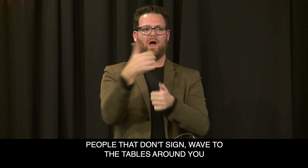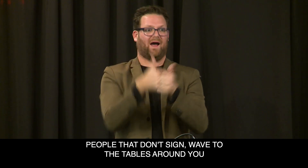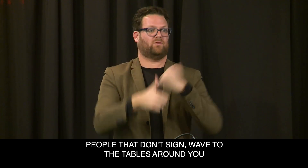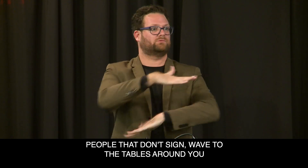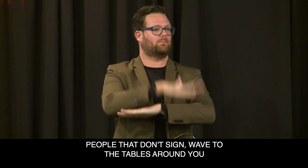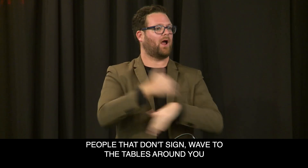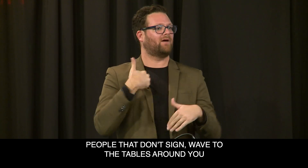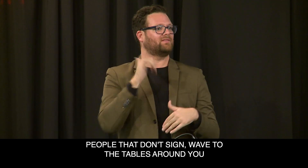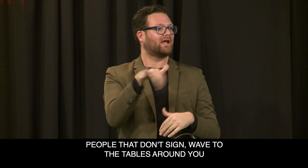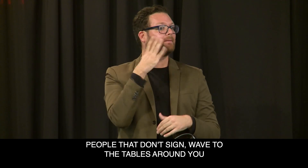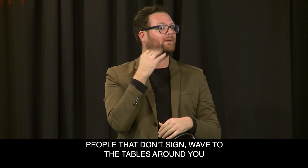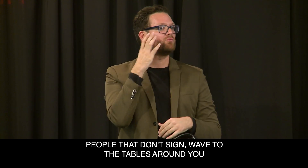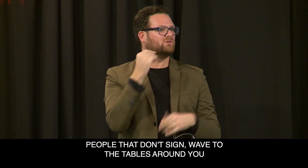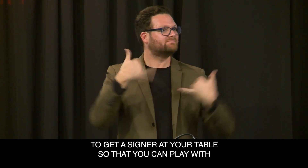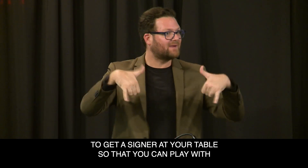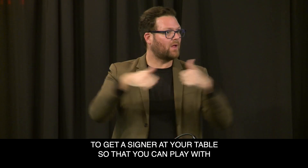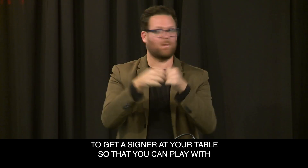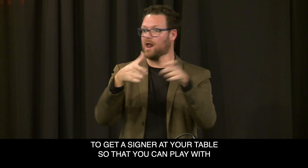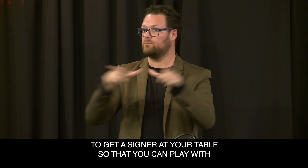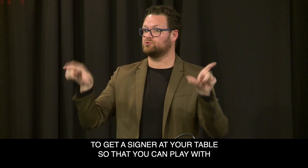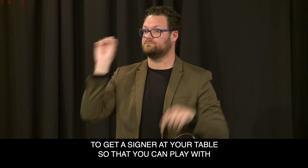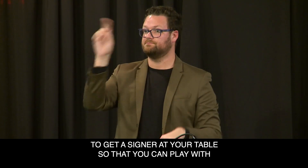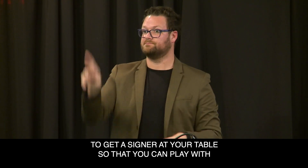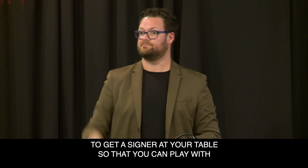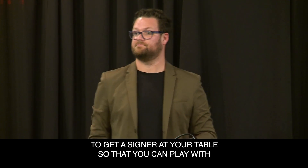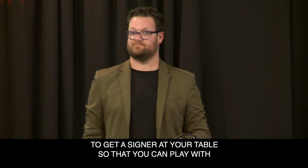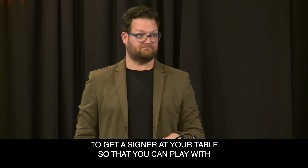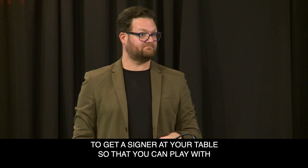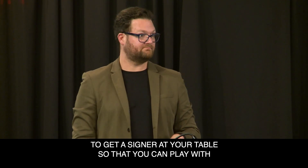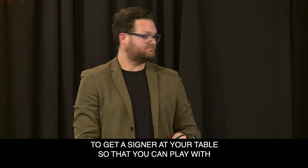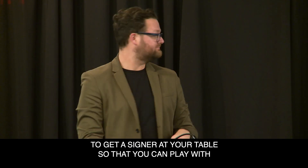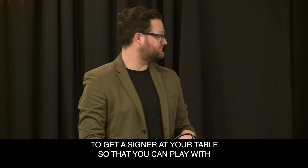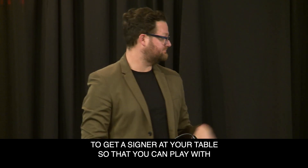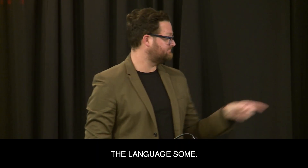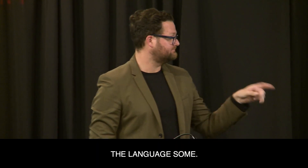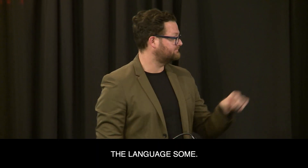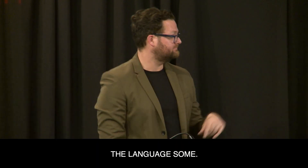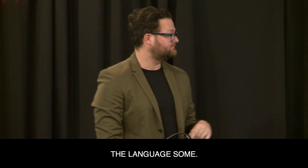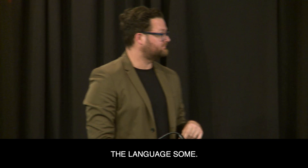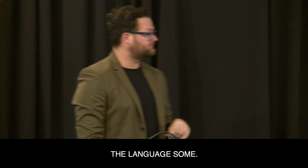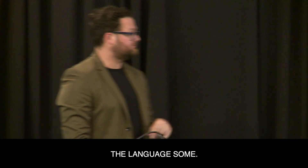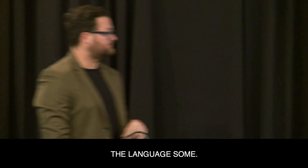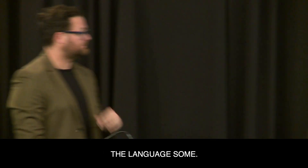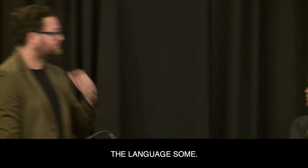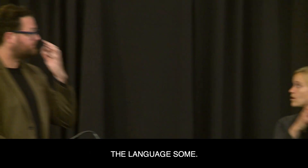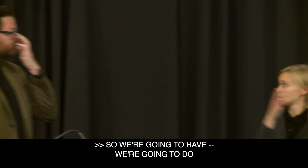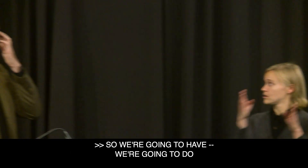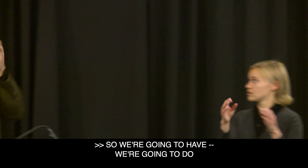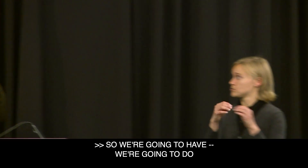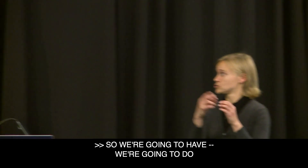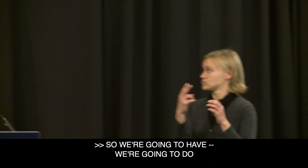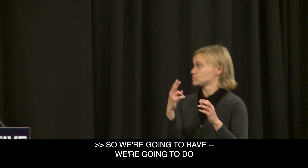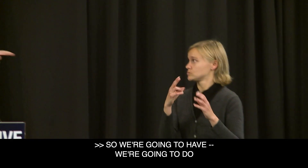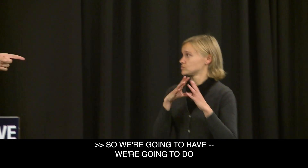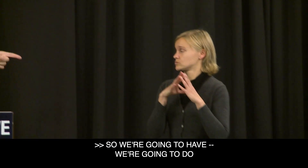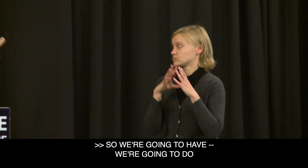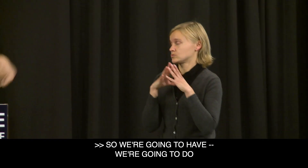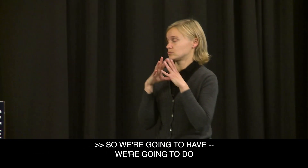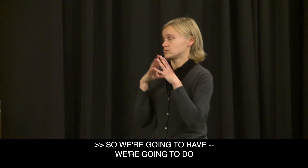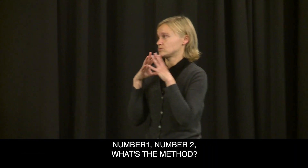wave to the tables around you to get a signer at your table so that you can play with the language some. So we're going to do number